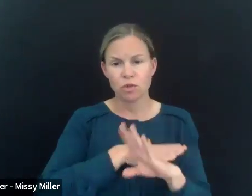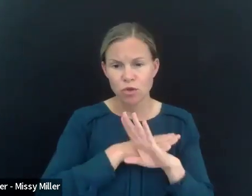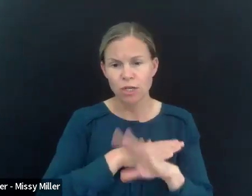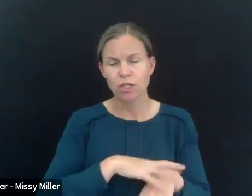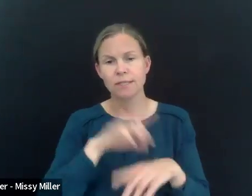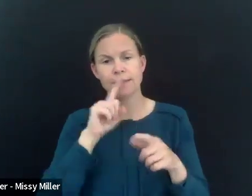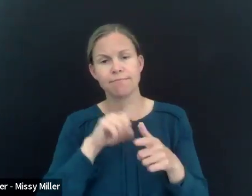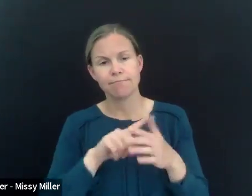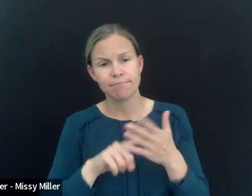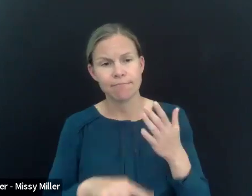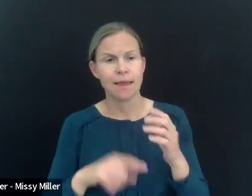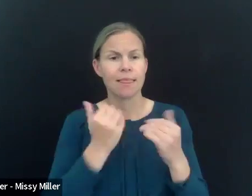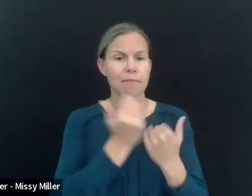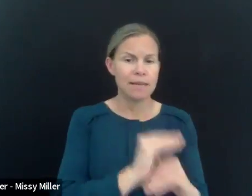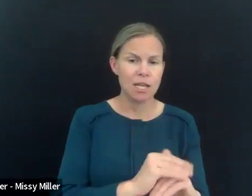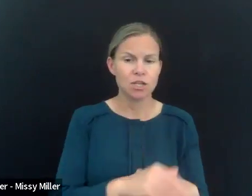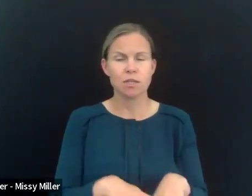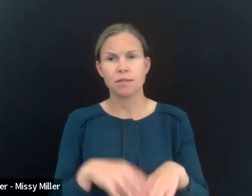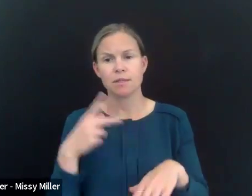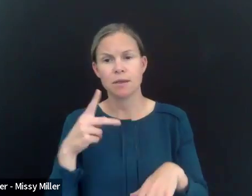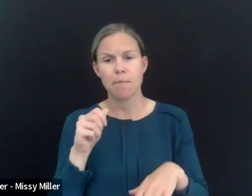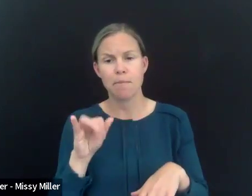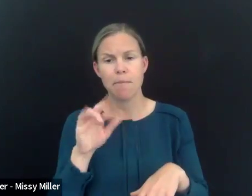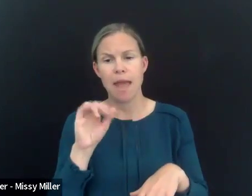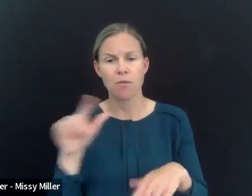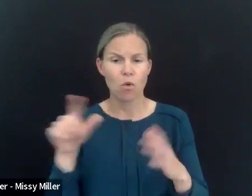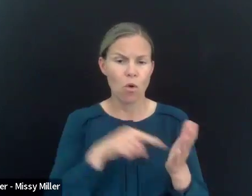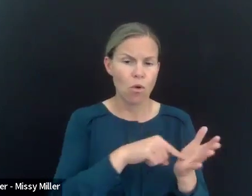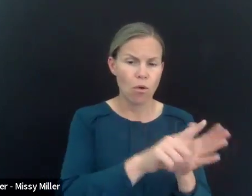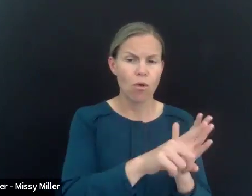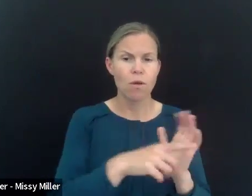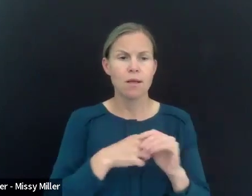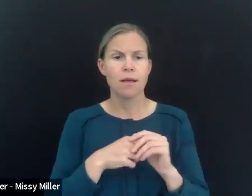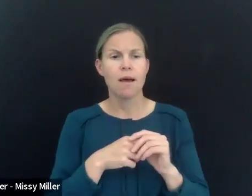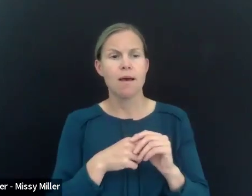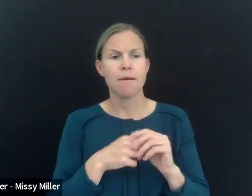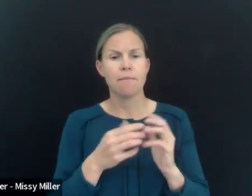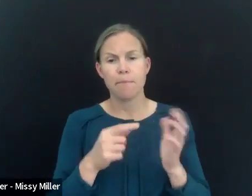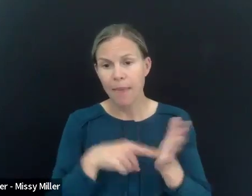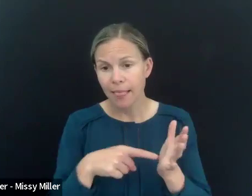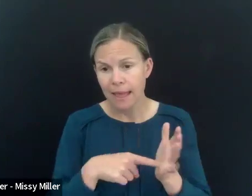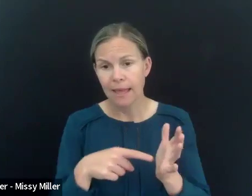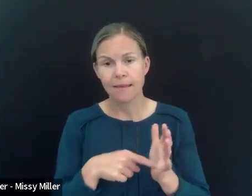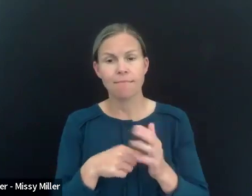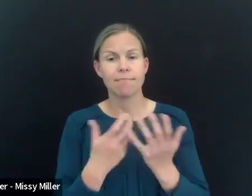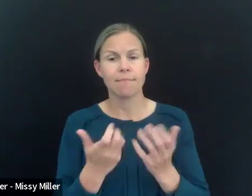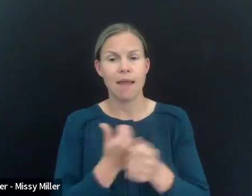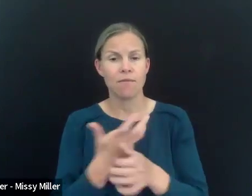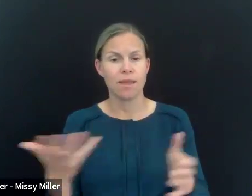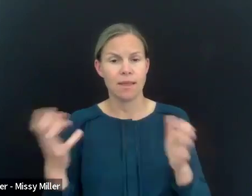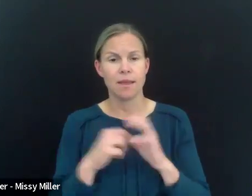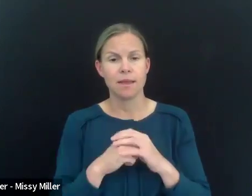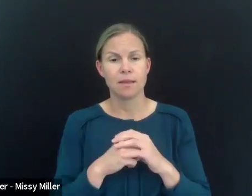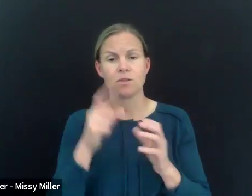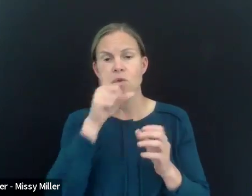means, payroll and billing and all of those things, right? So in my mind, it would be beautiful for places who